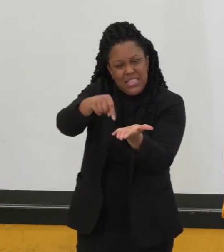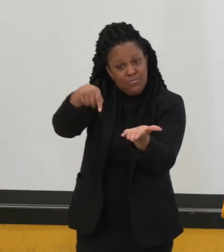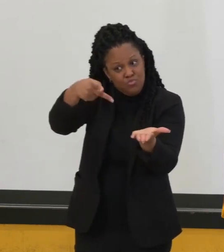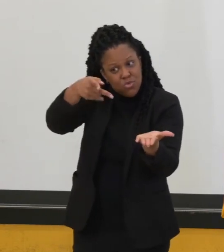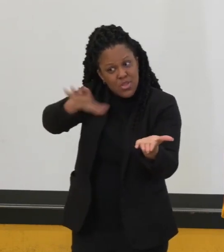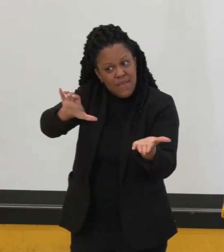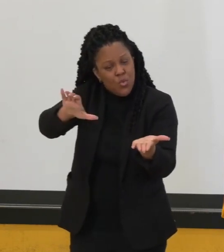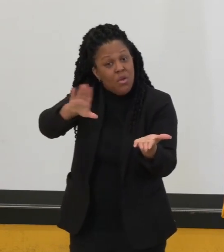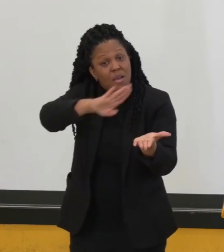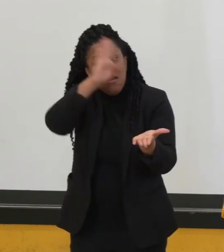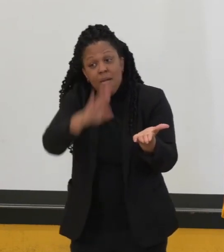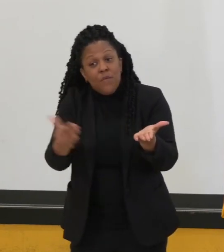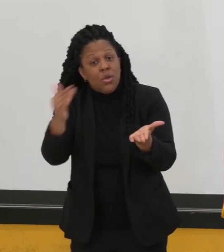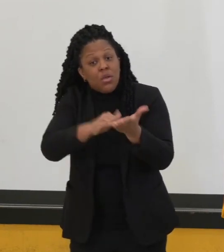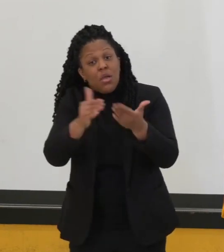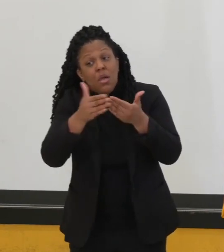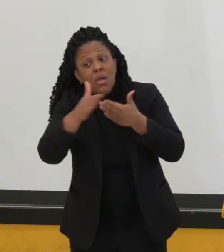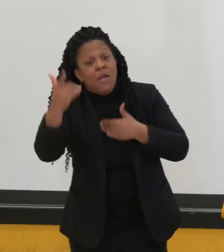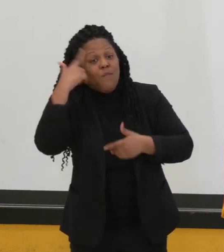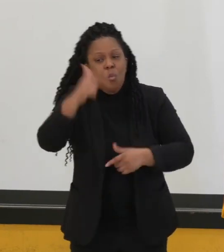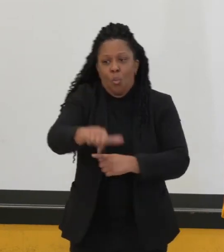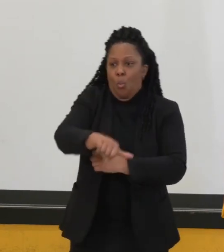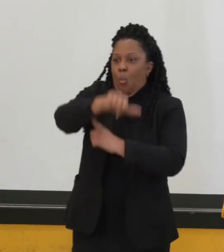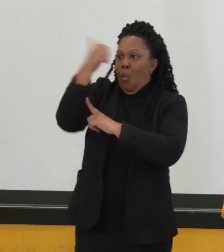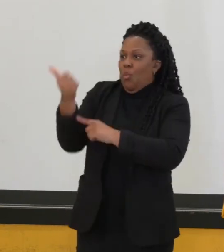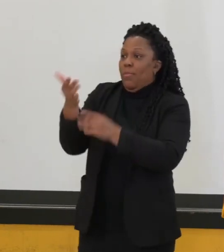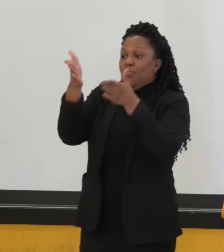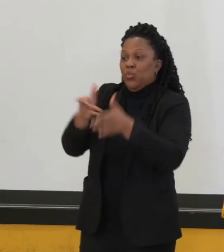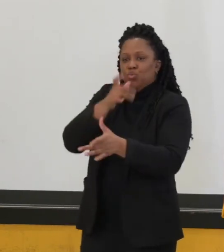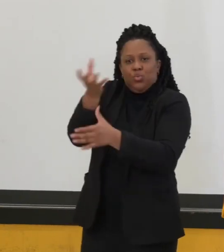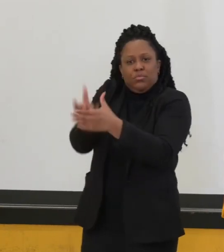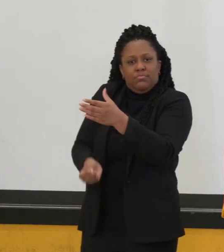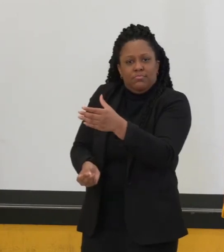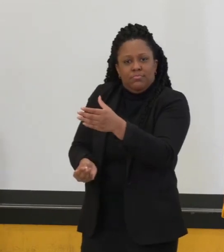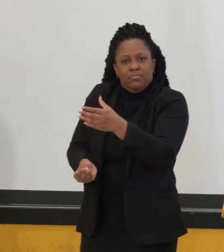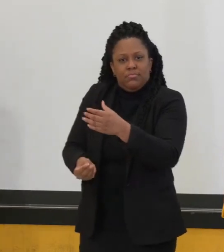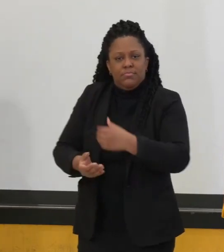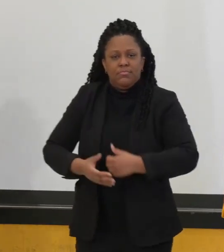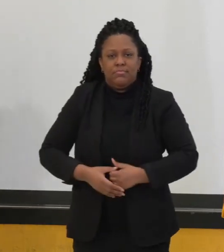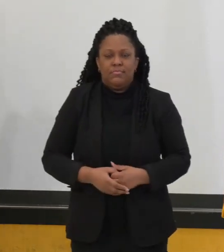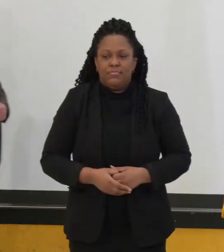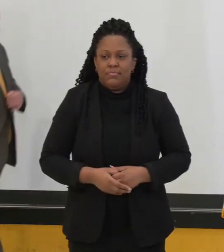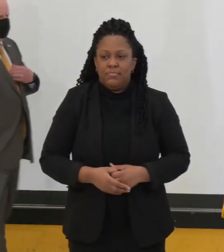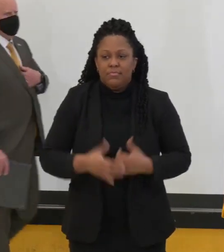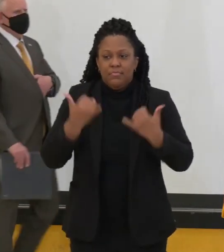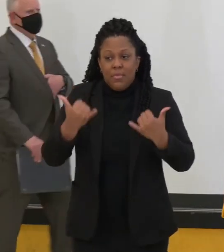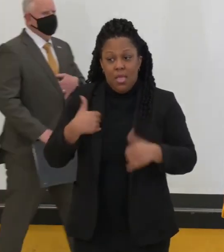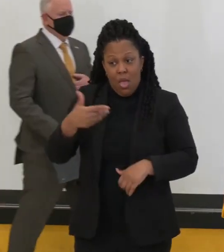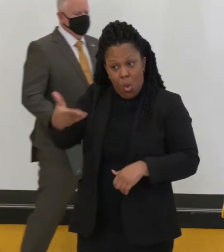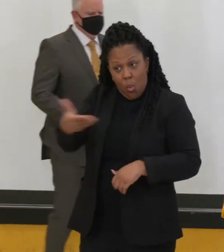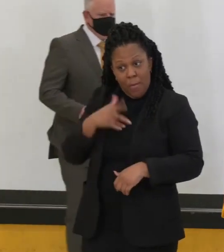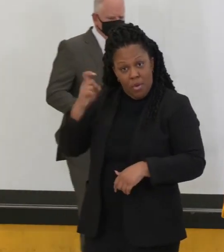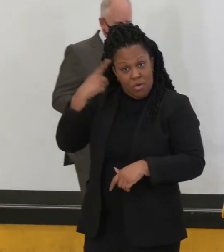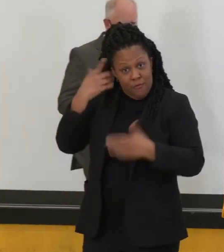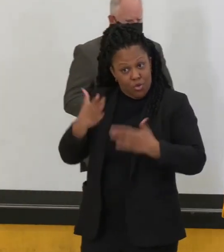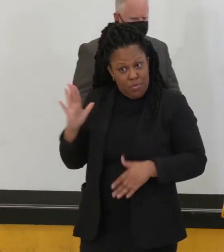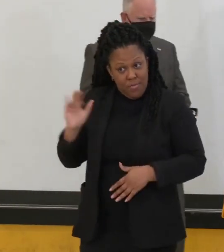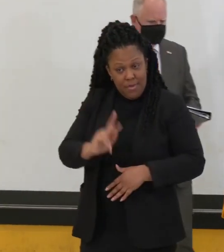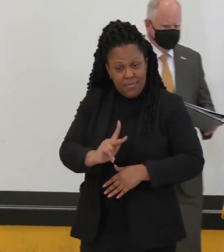again. I'm going to welcome our governor back. Thank you. Thank you,